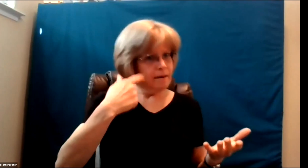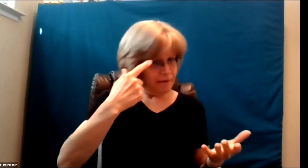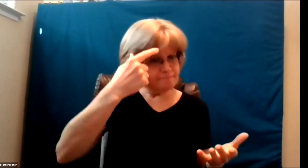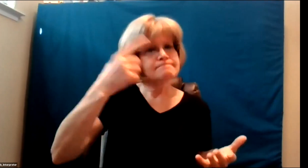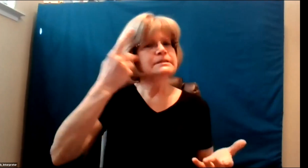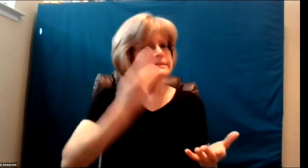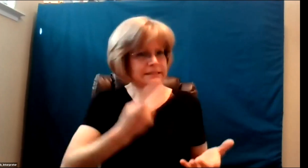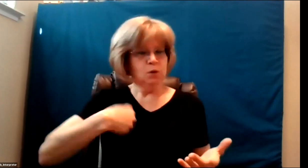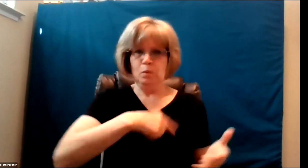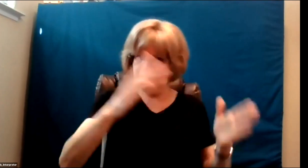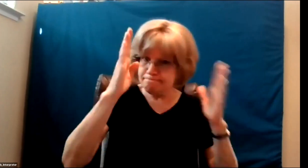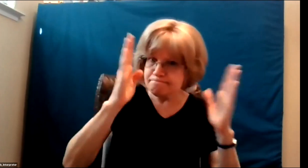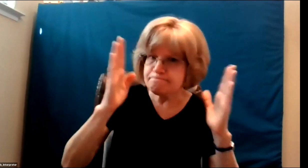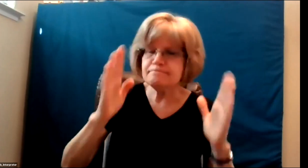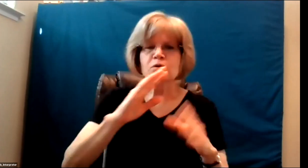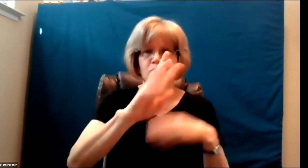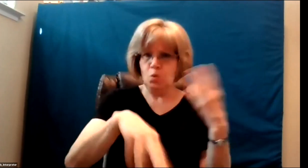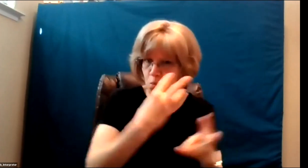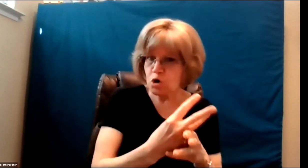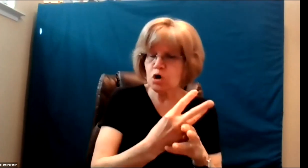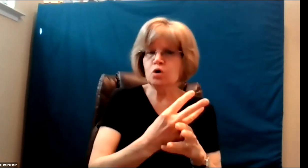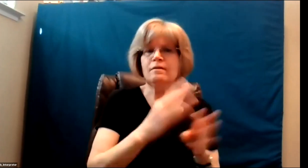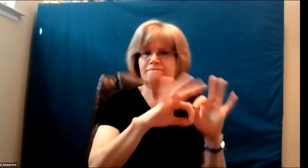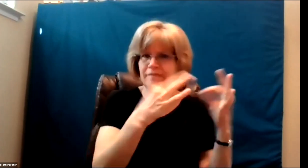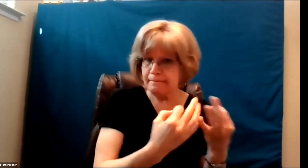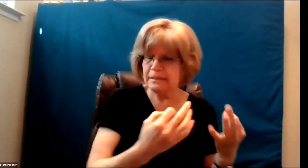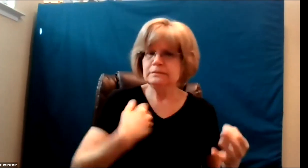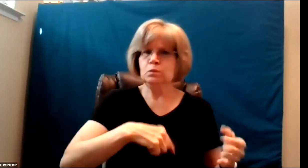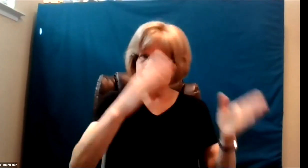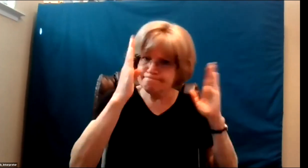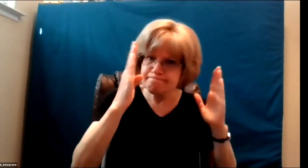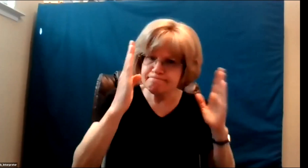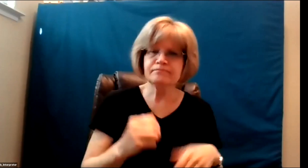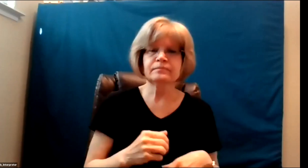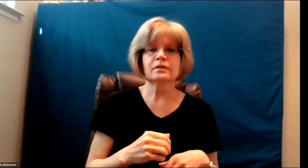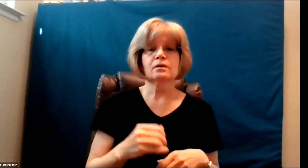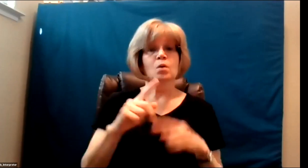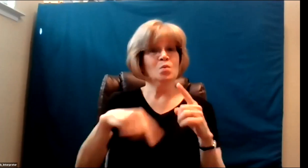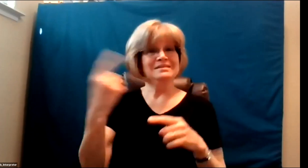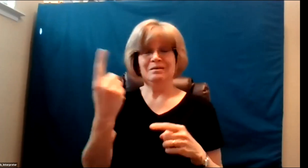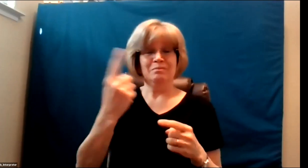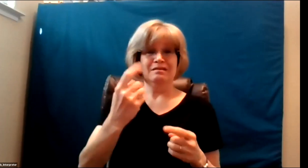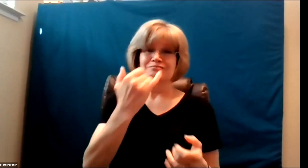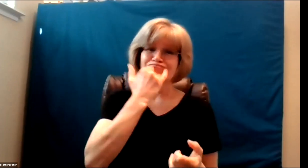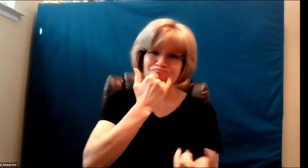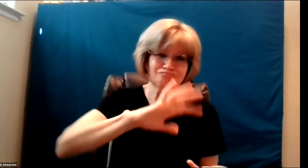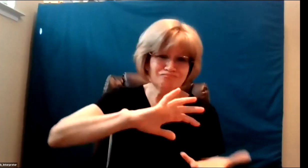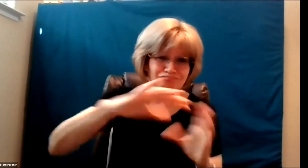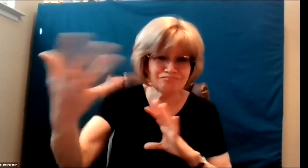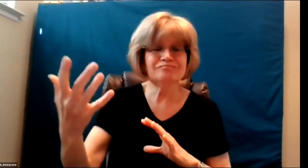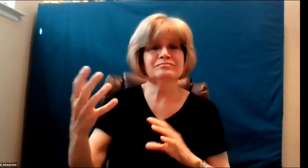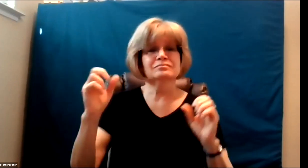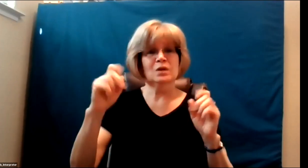happening around us in the world with our families. So when things are going wrong, it's all right to come to